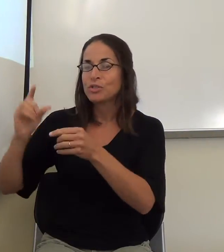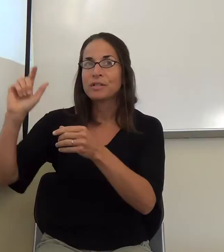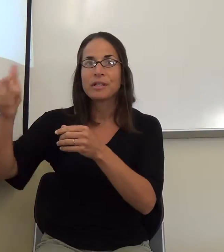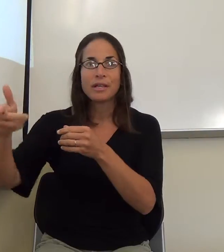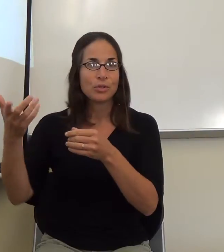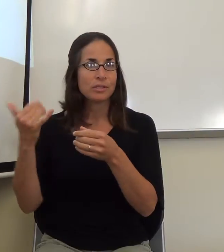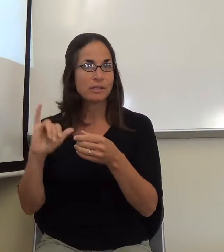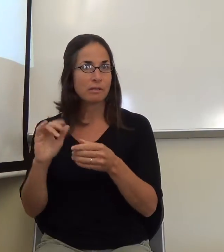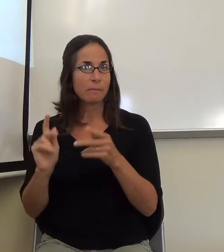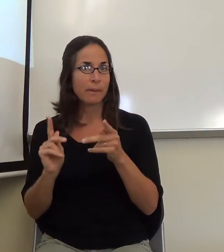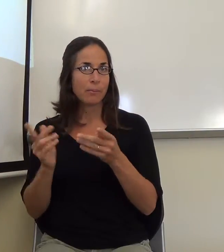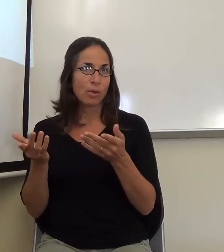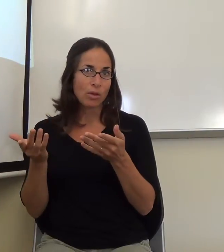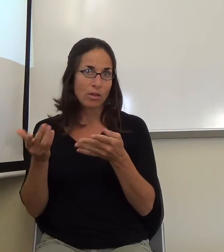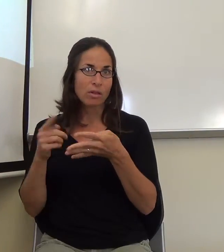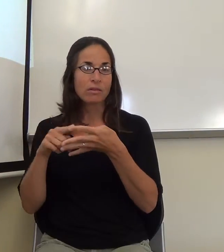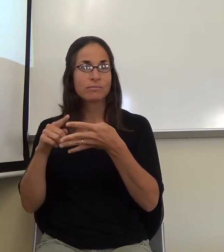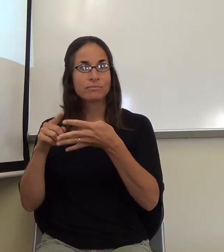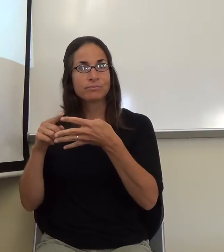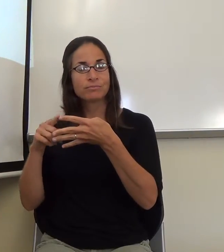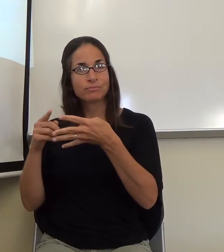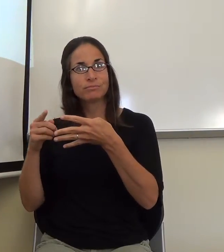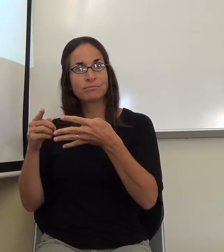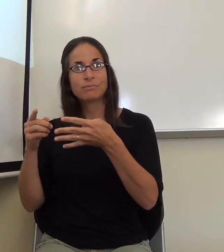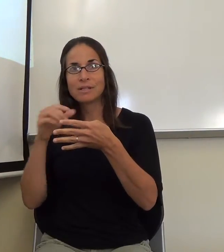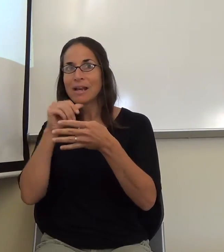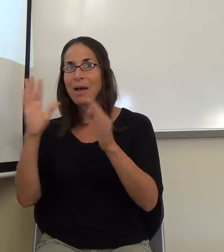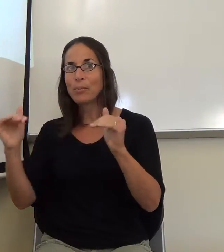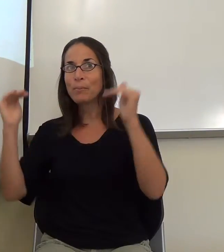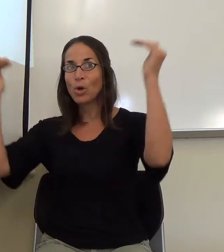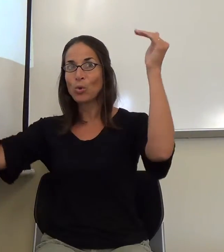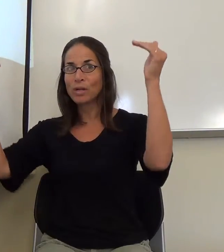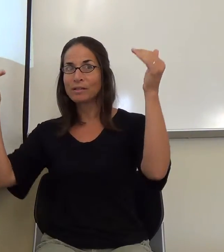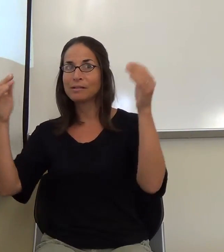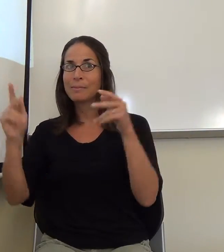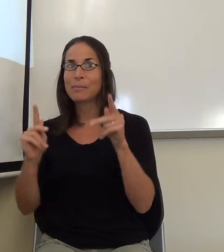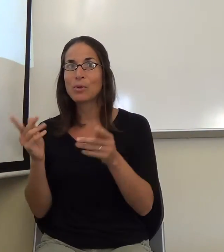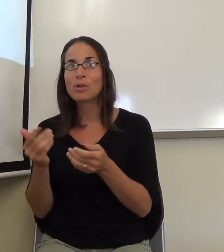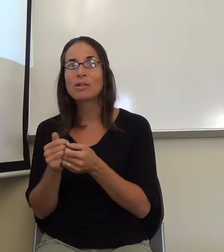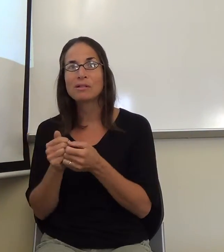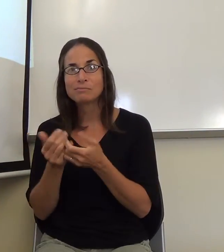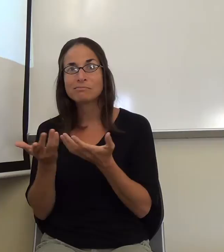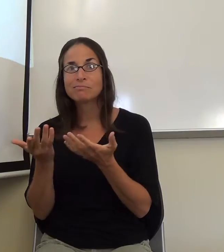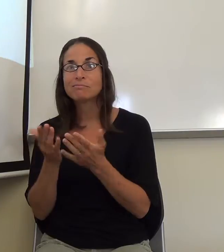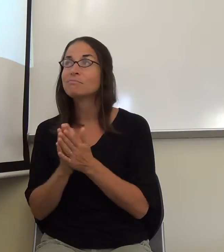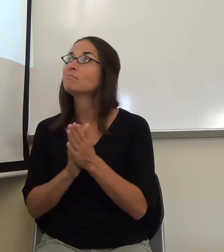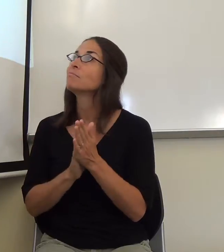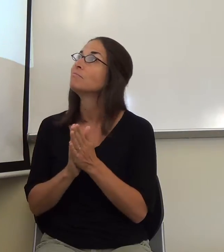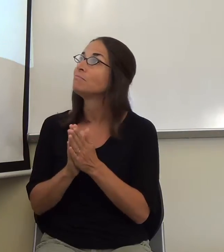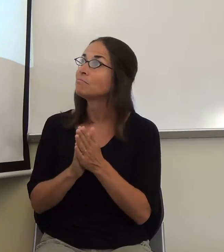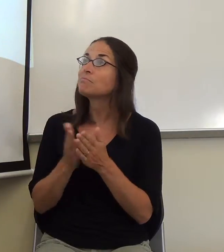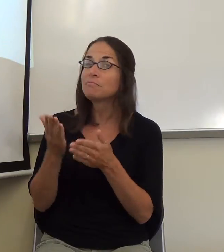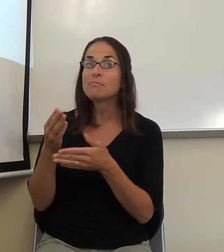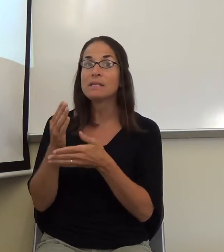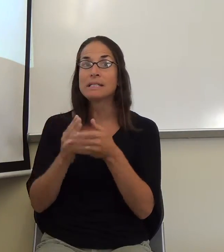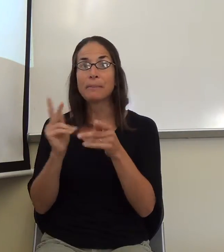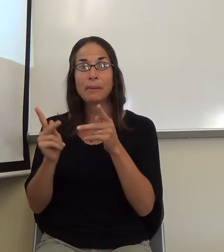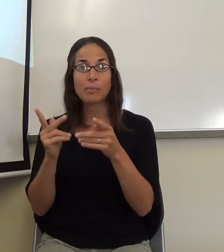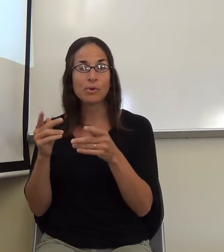still not promoting people, okay? But this to some people might make sense,